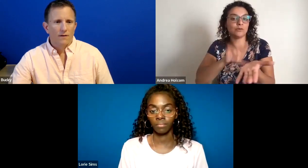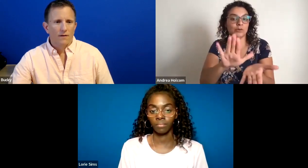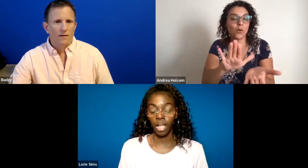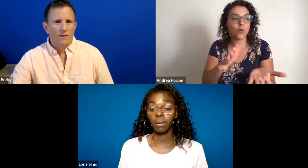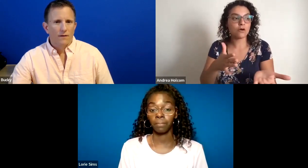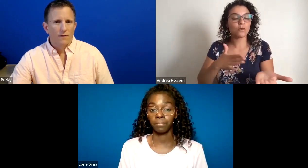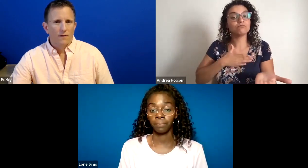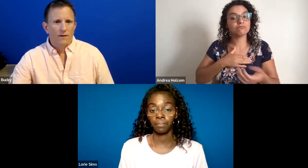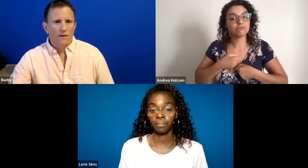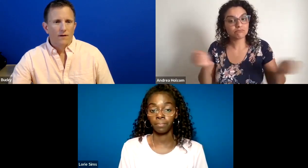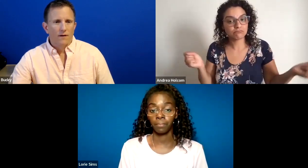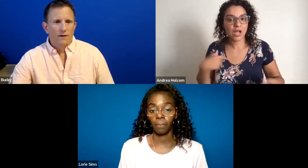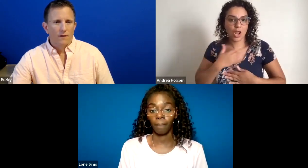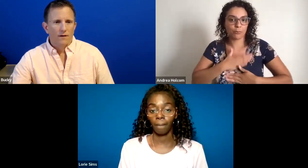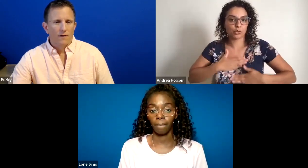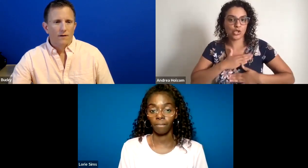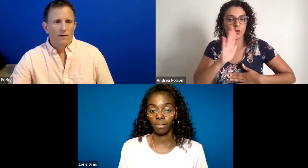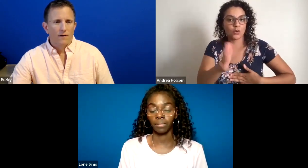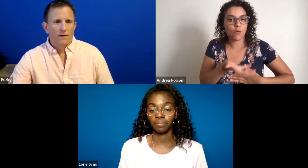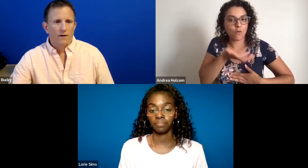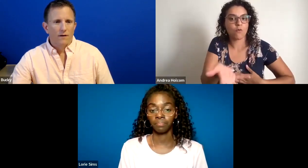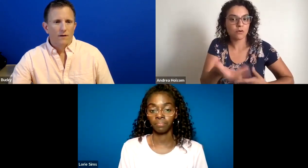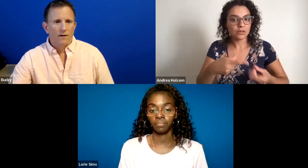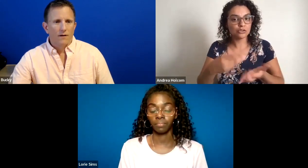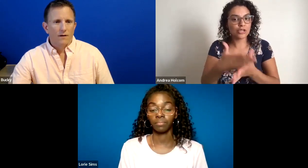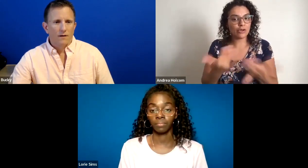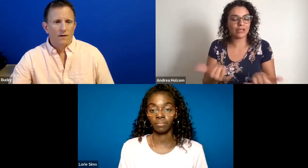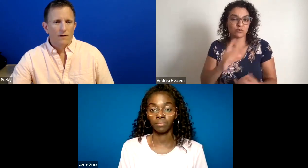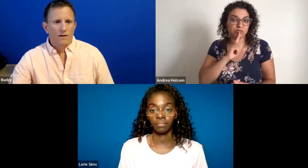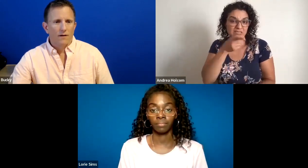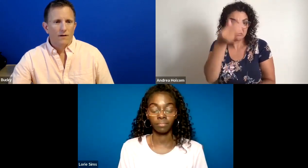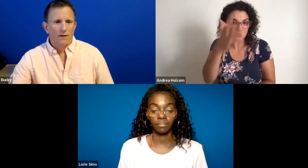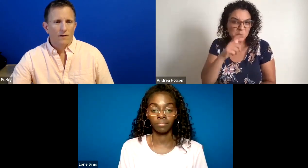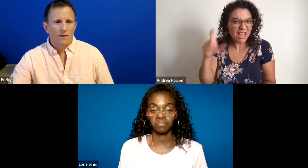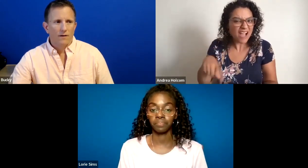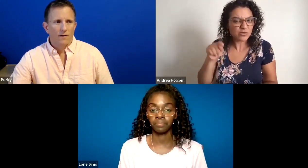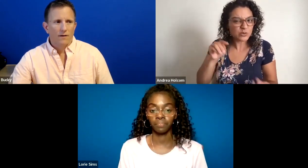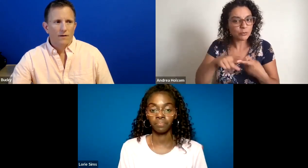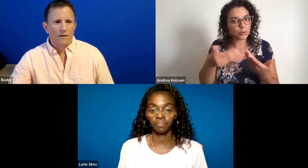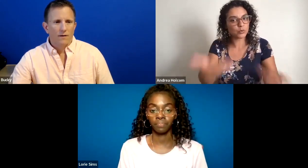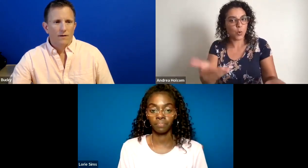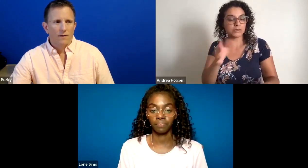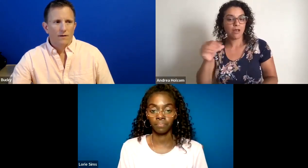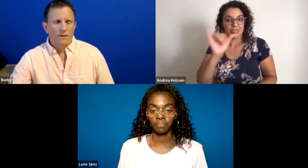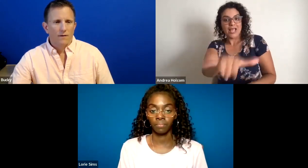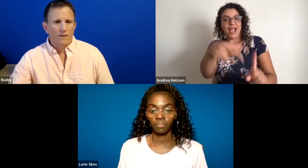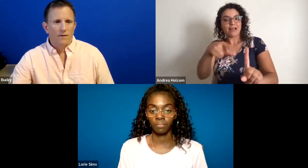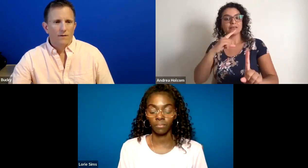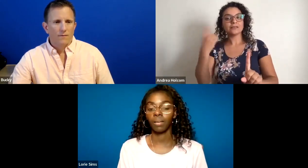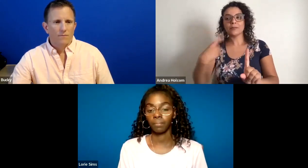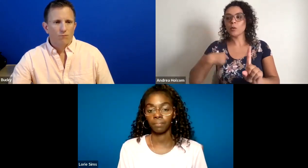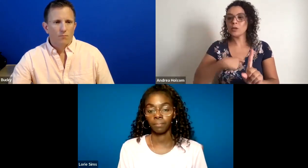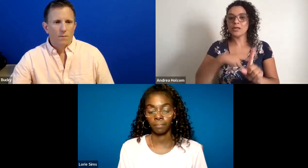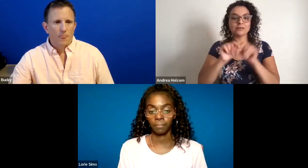People here watching this, I think, can recognize you being vulnerable, and we appreciate you sharing your feelings with us because you didn't have to do